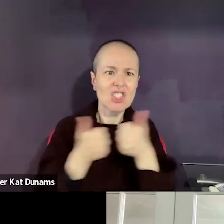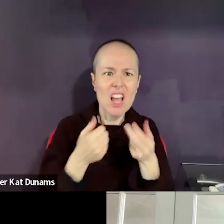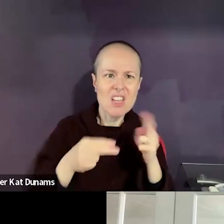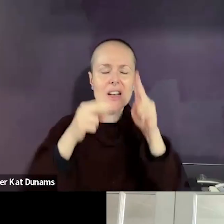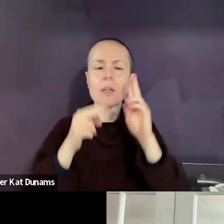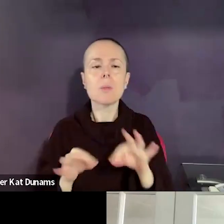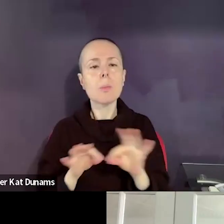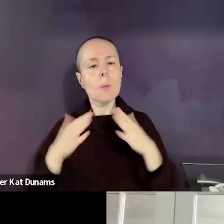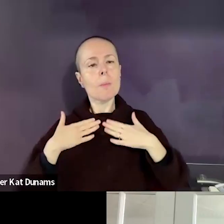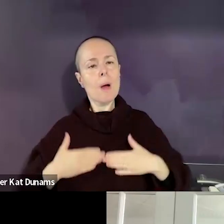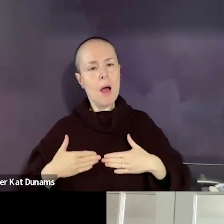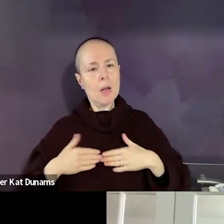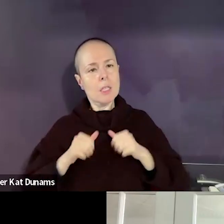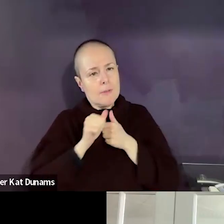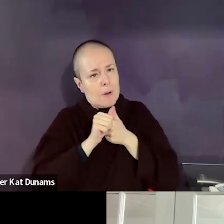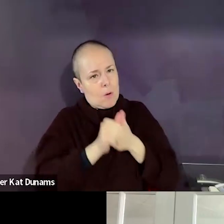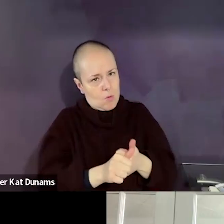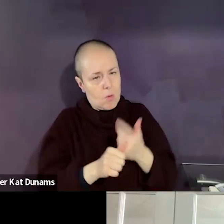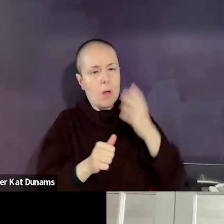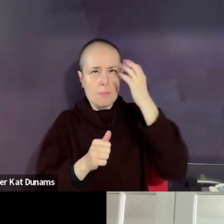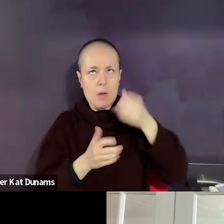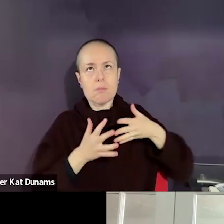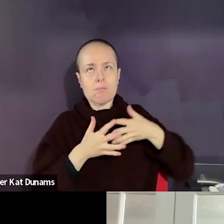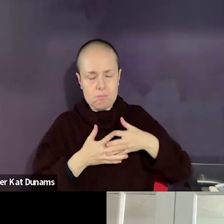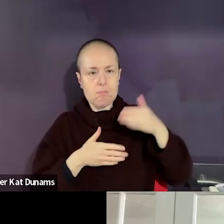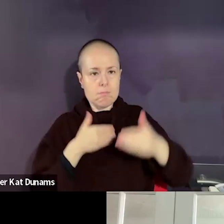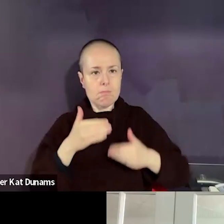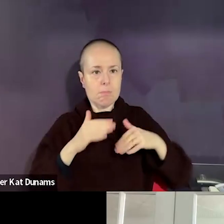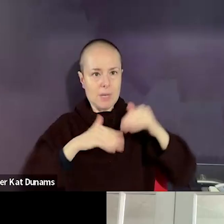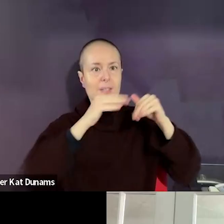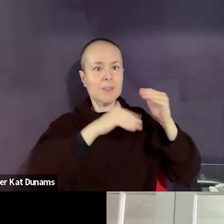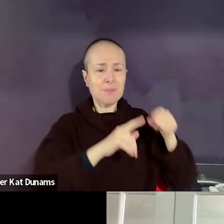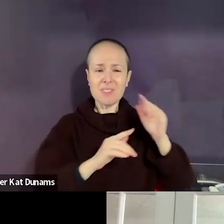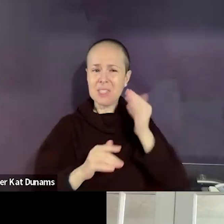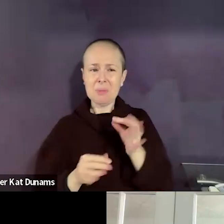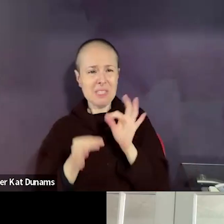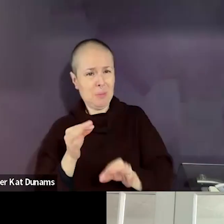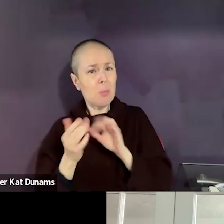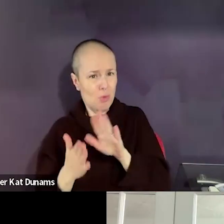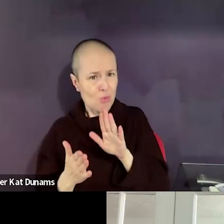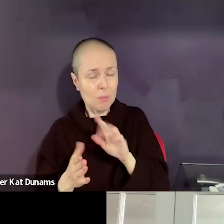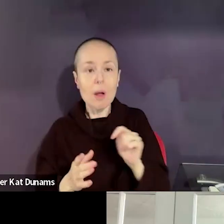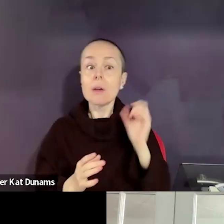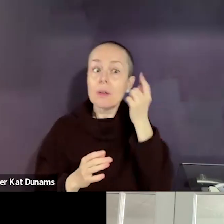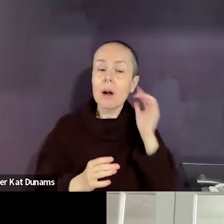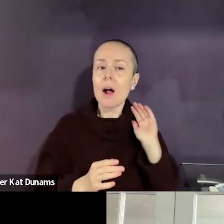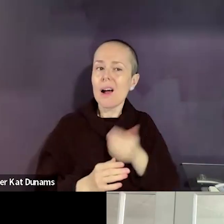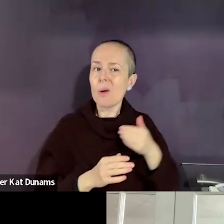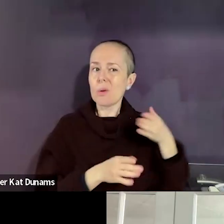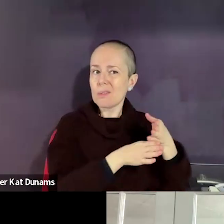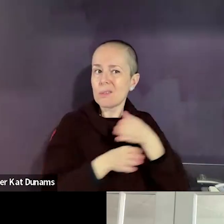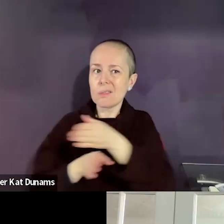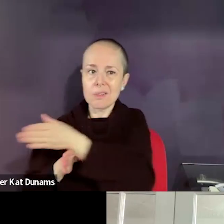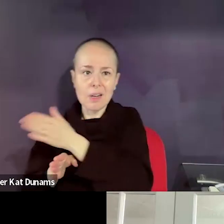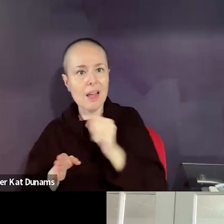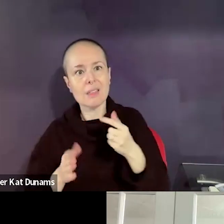you're also allowed to explore. And I know those could feel so simple, but from some of the lineages we come from and from some of the most